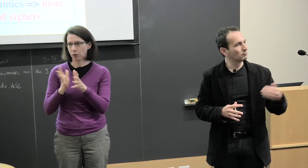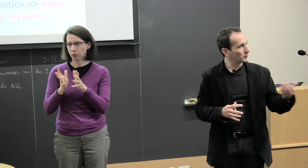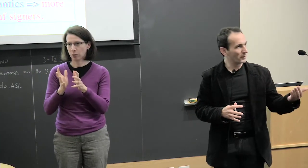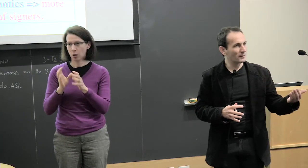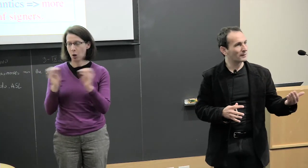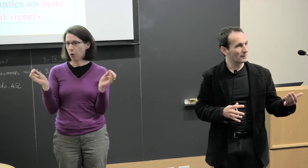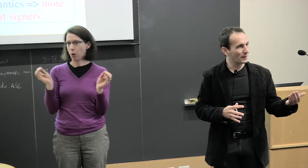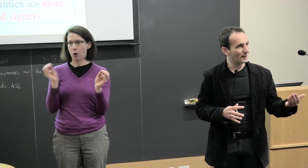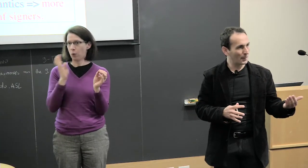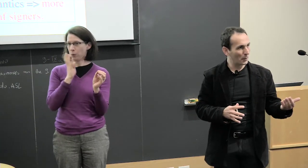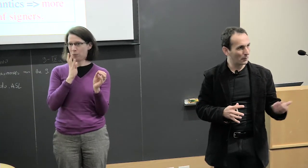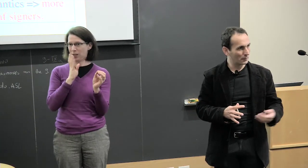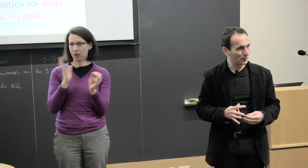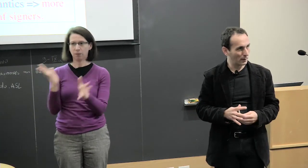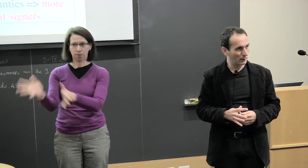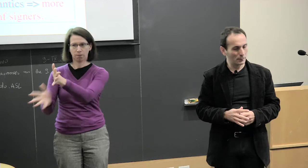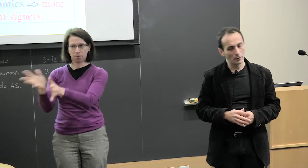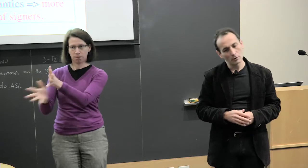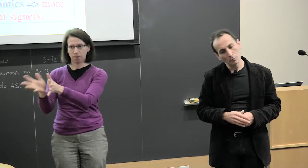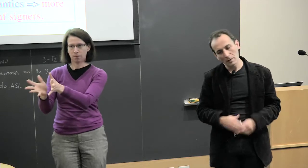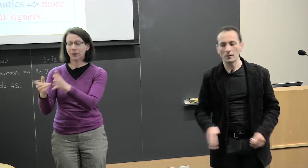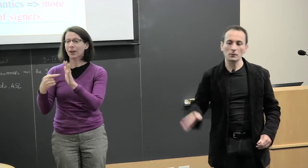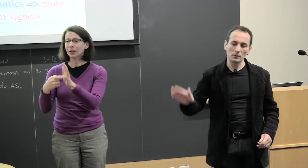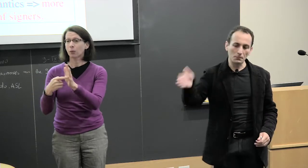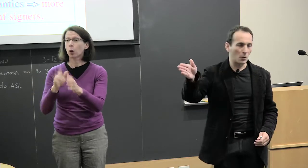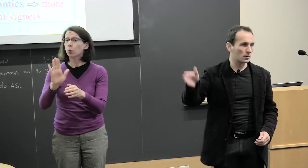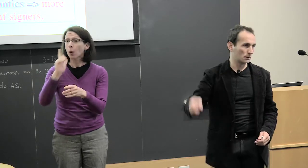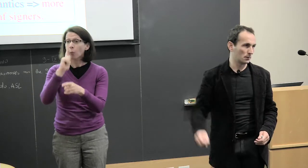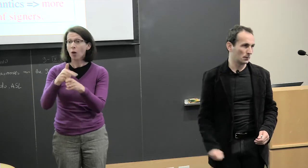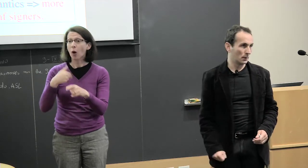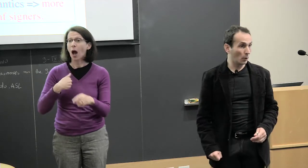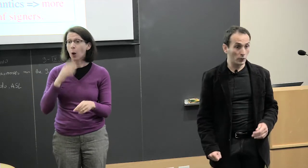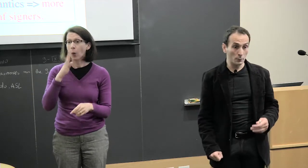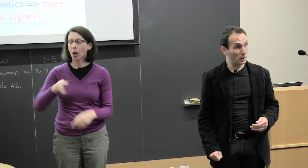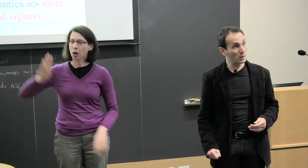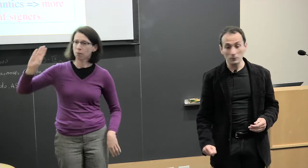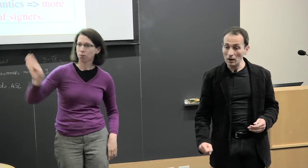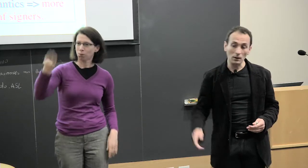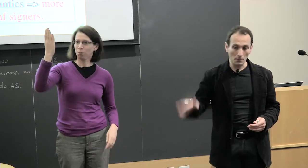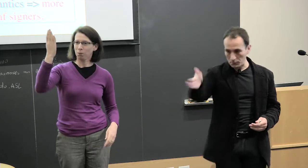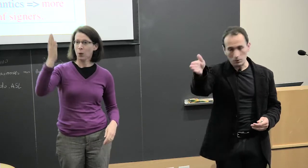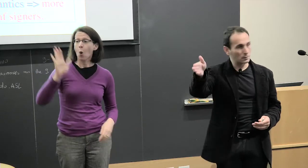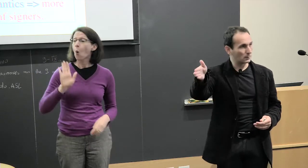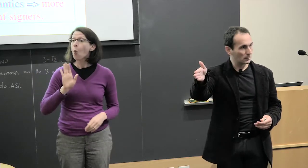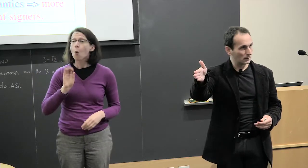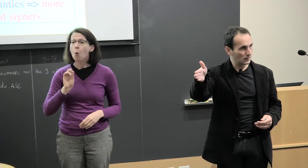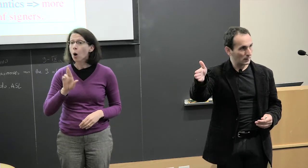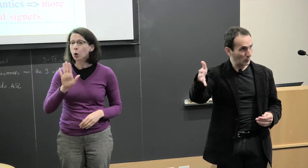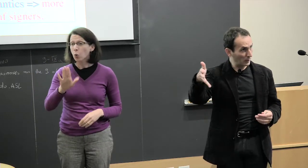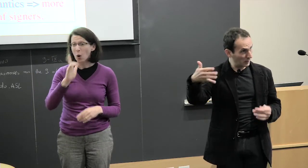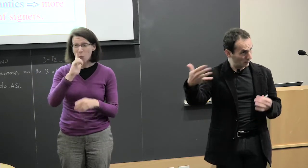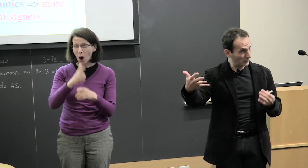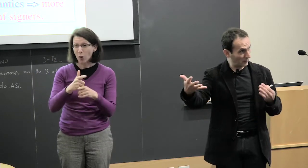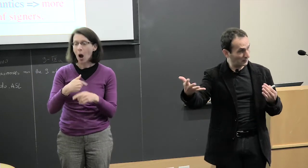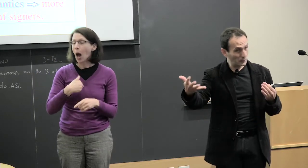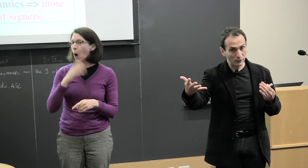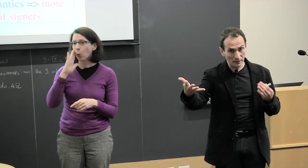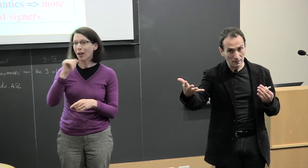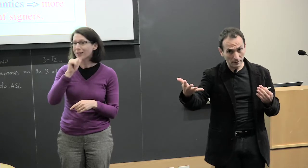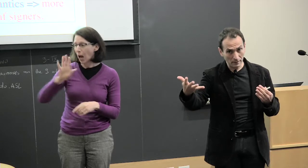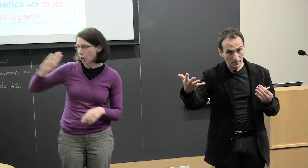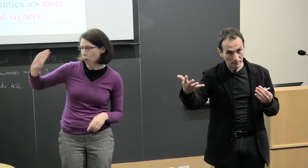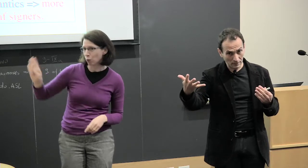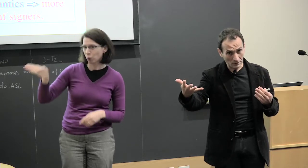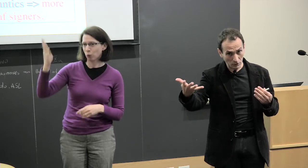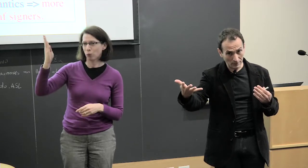So, for instance, in the example, you know, your brother, I'm going to pull. Or your brother, I'm not going to pull. Where suddenly you